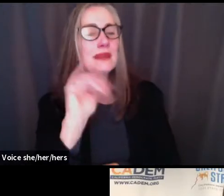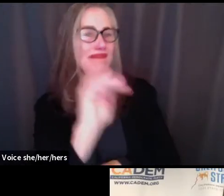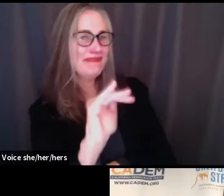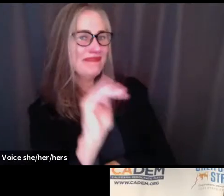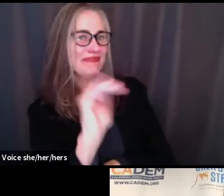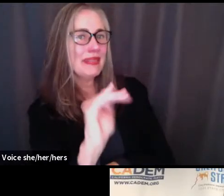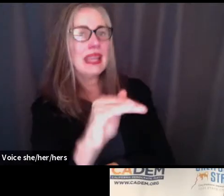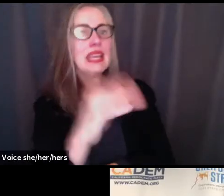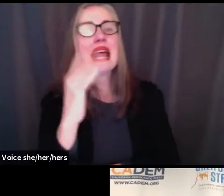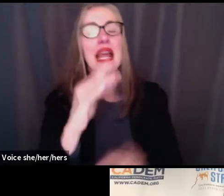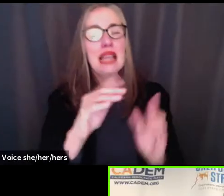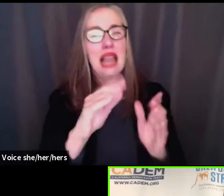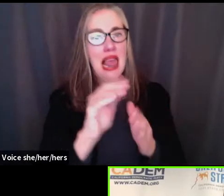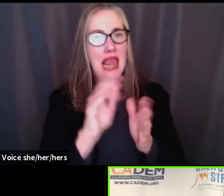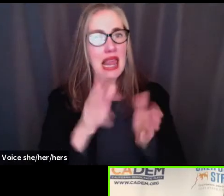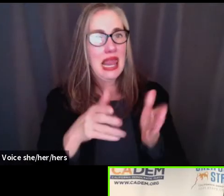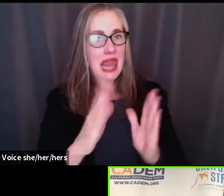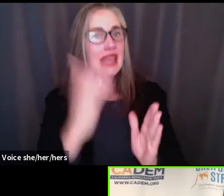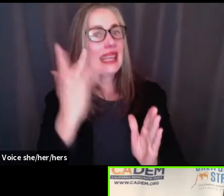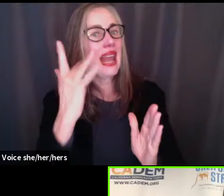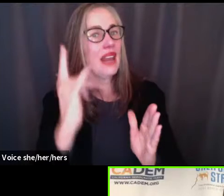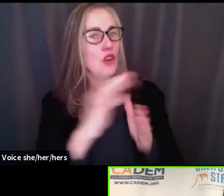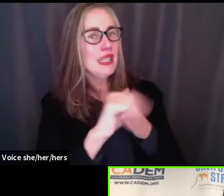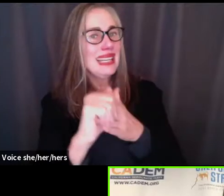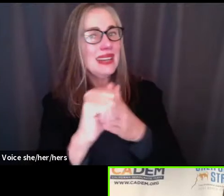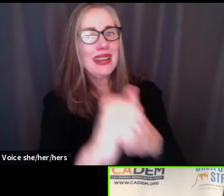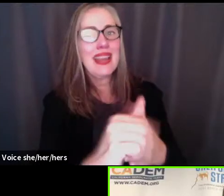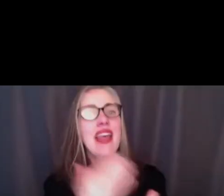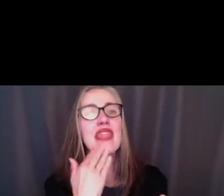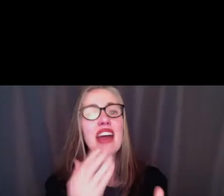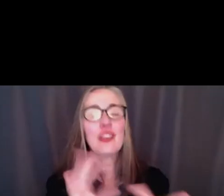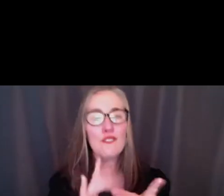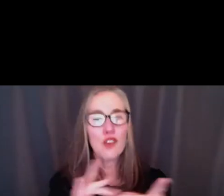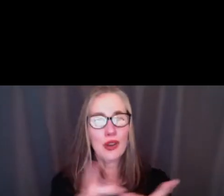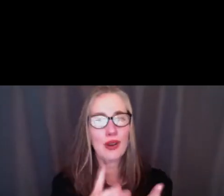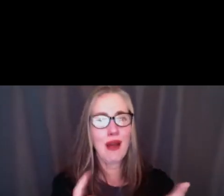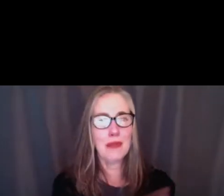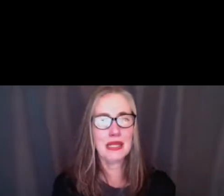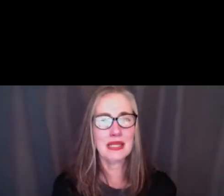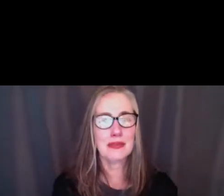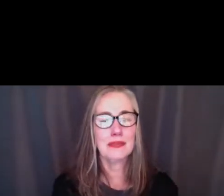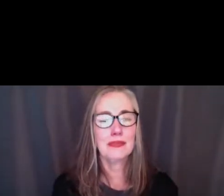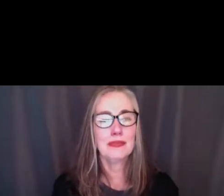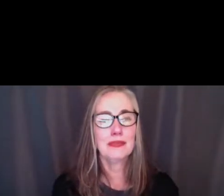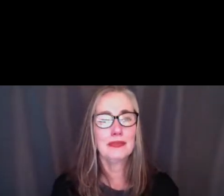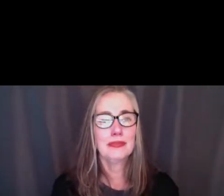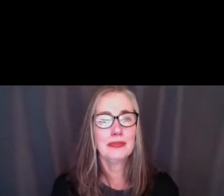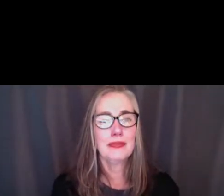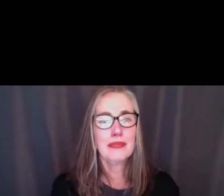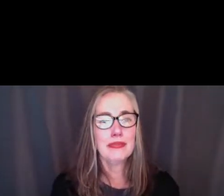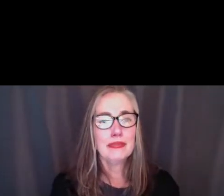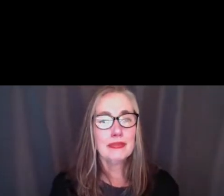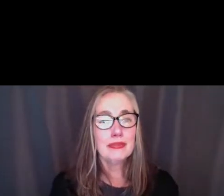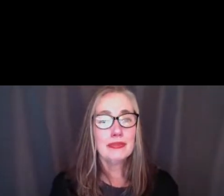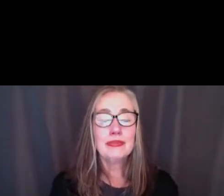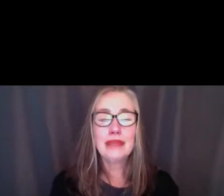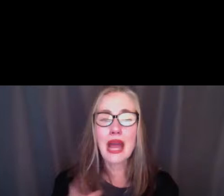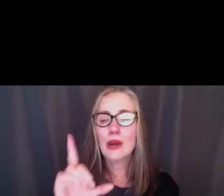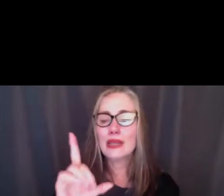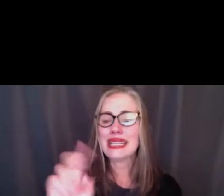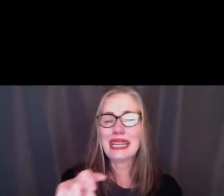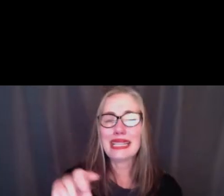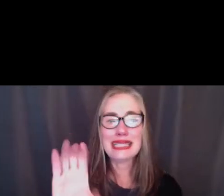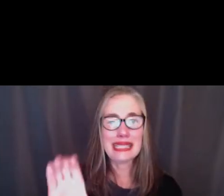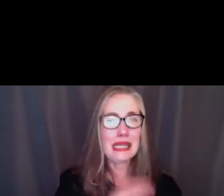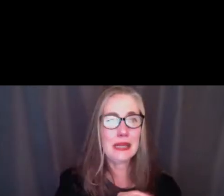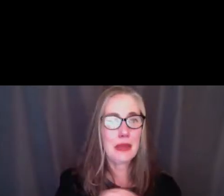way. Thank you. Thank you very much. Thank you for your comments. With that, I want to go to our DNC members, both